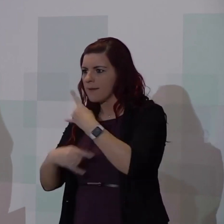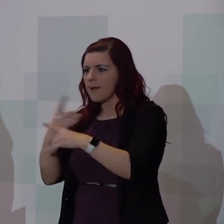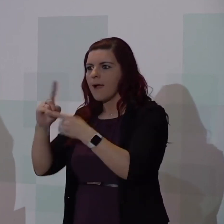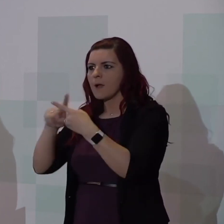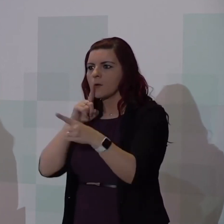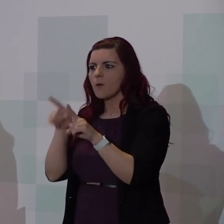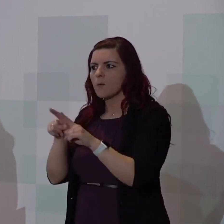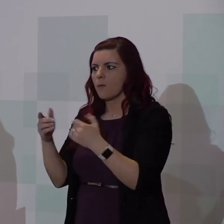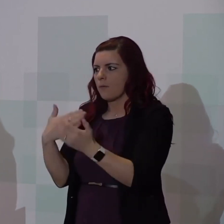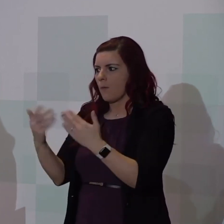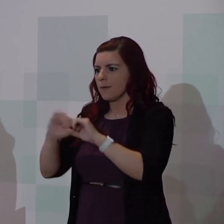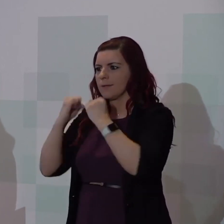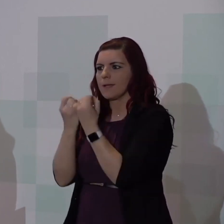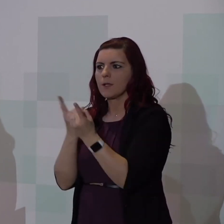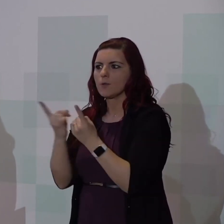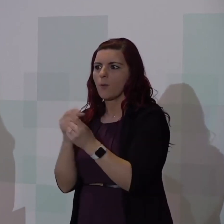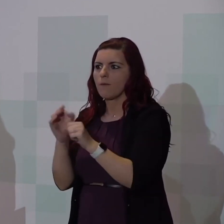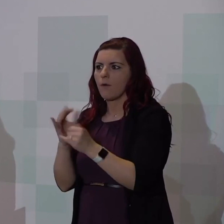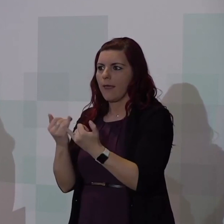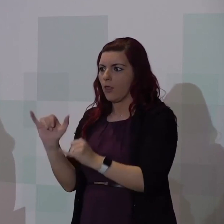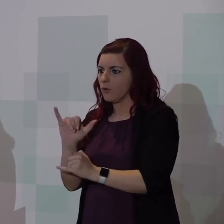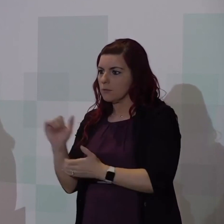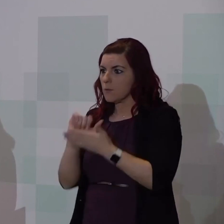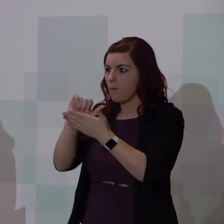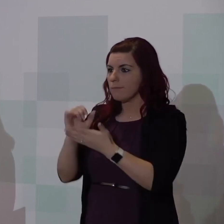is society doing to either support